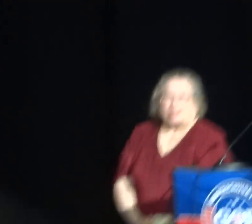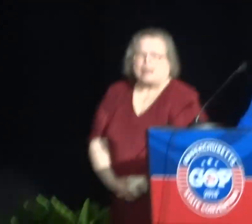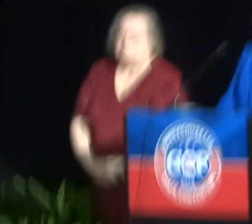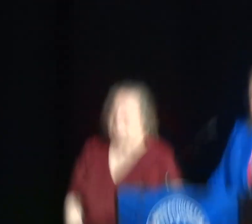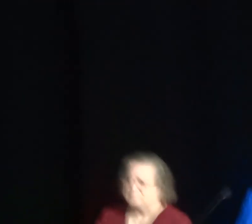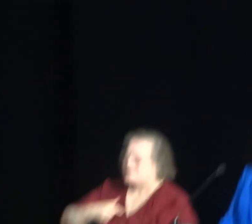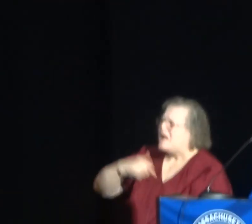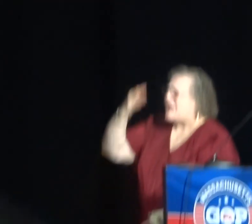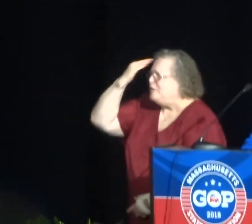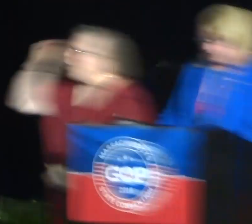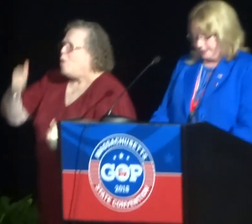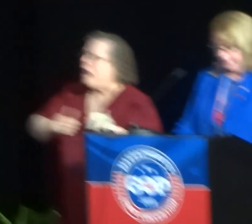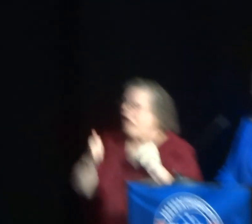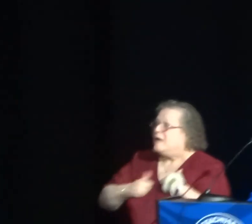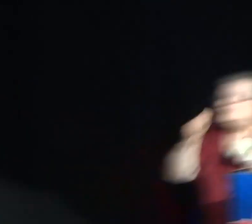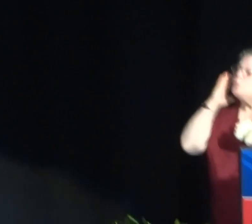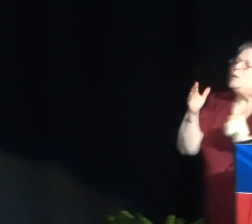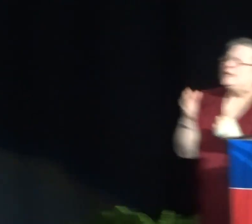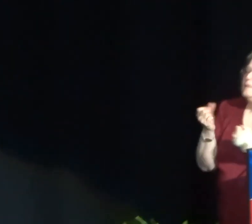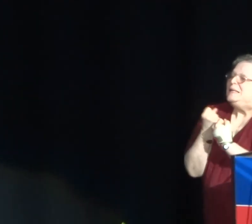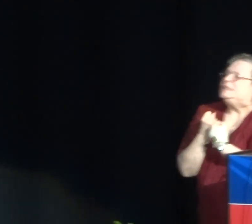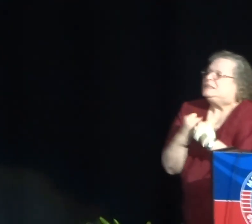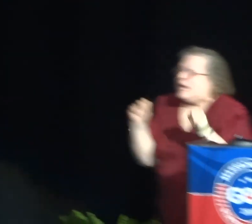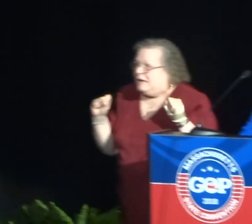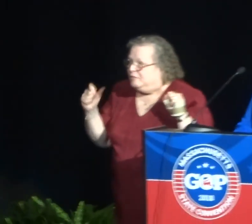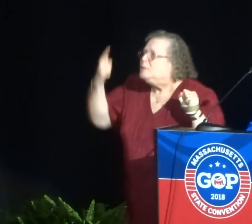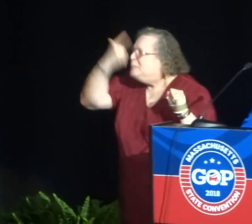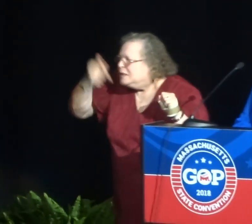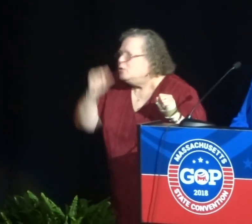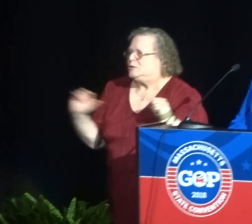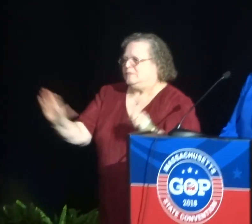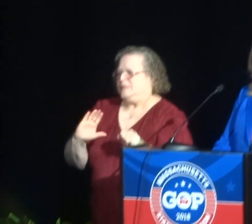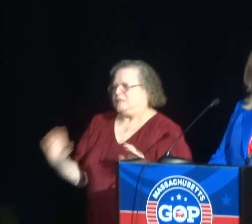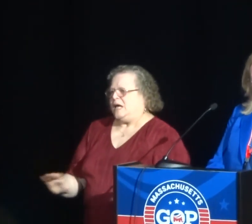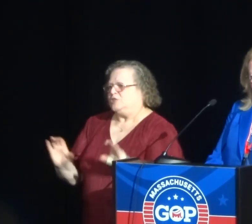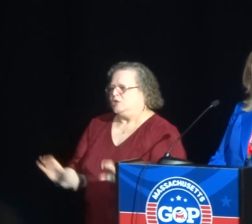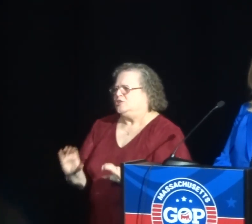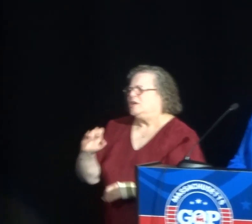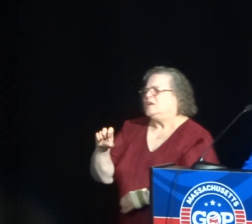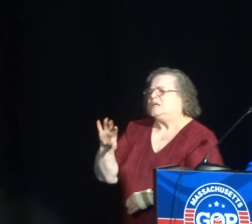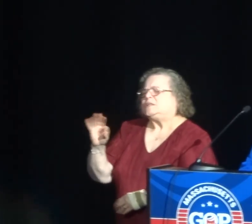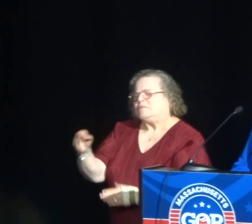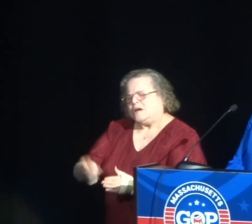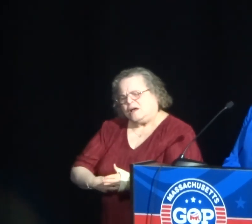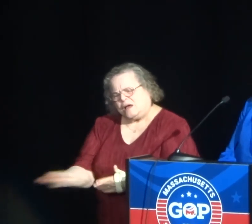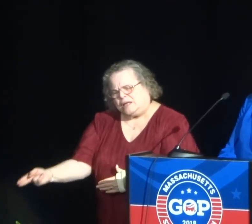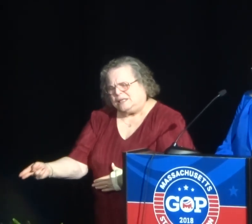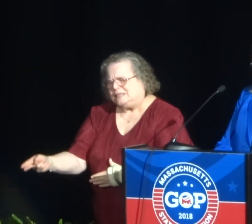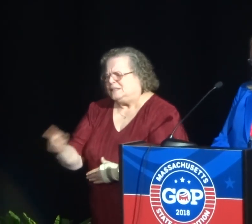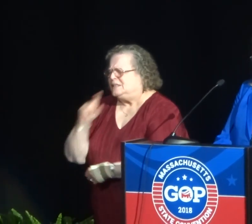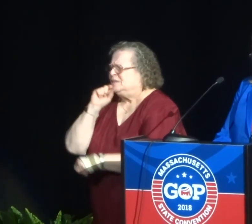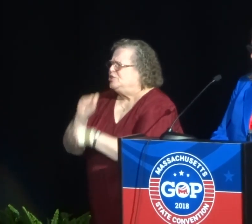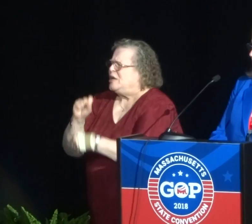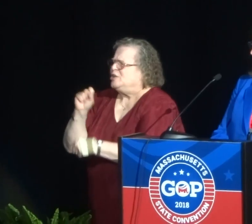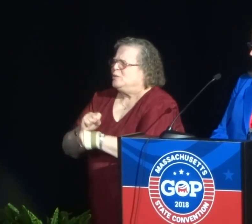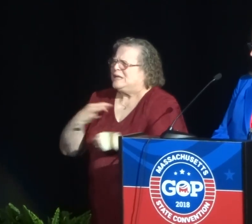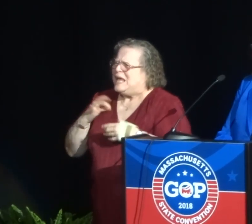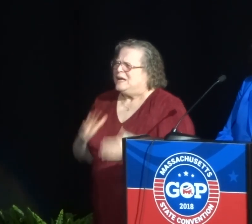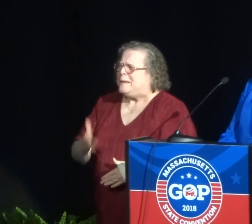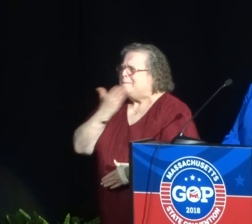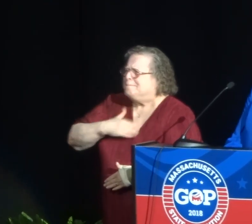And I know lives will be saved because of his actions. Jeff is an honest, genuine candidate and our best chance